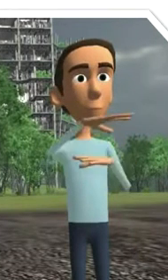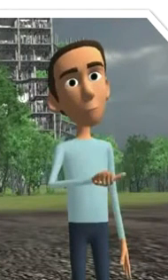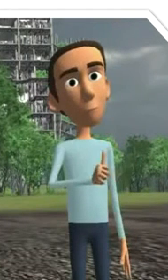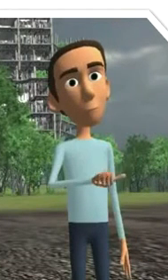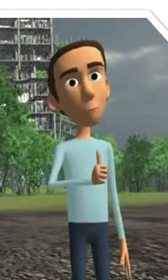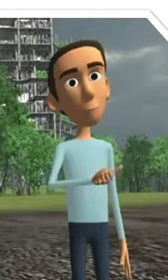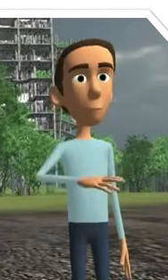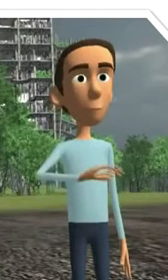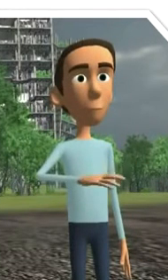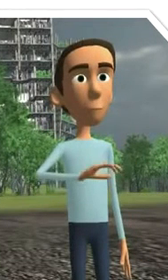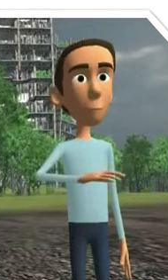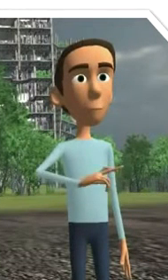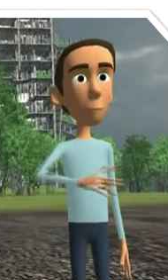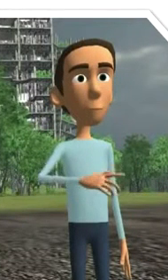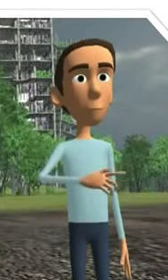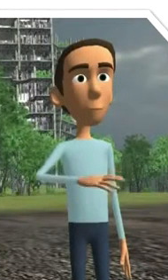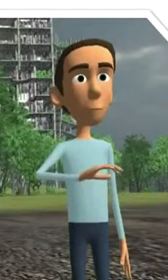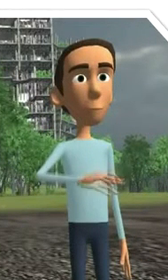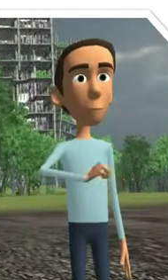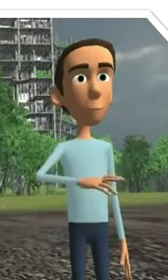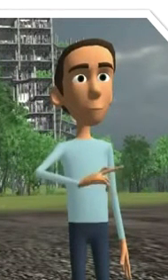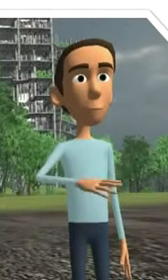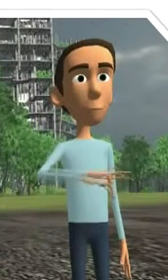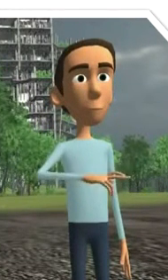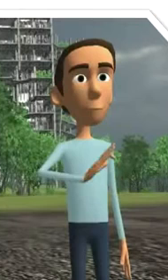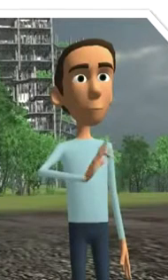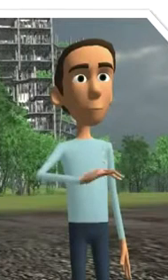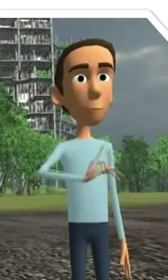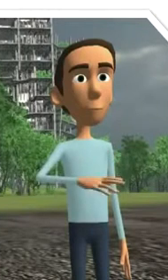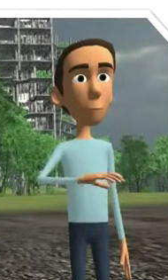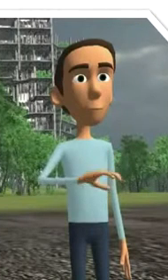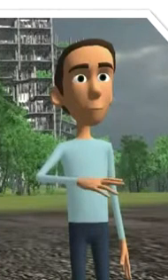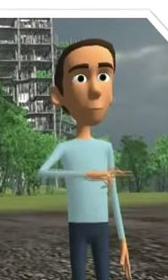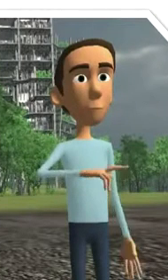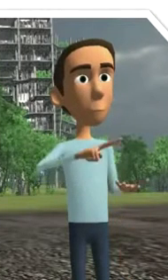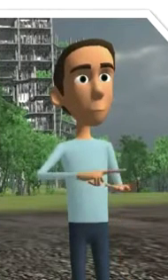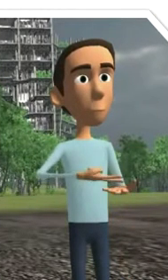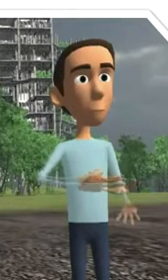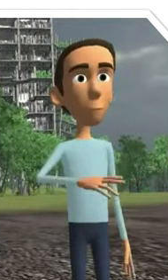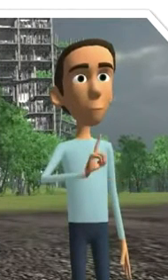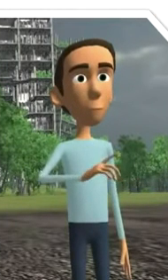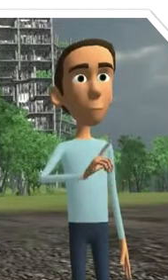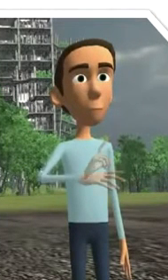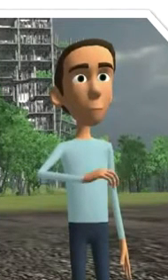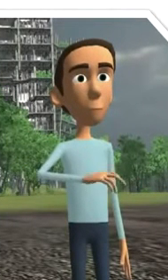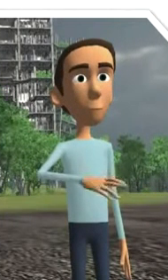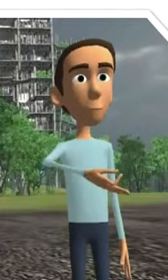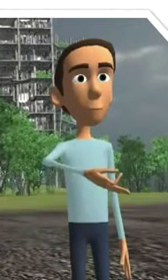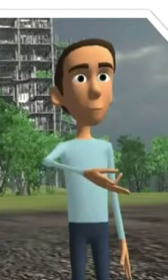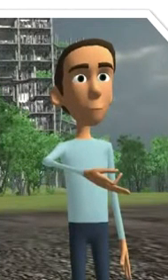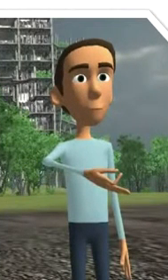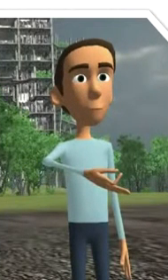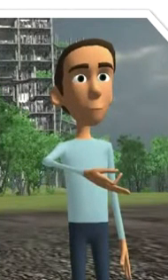The translator, we also created a system that's like an orthographic corrector system,